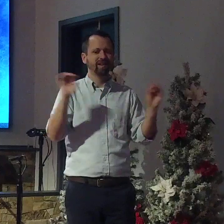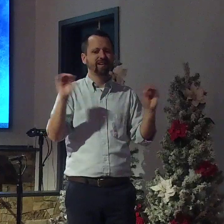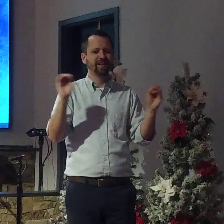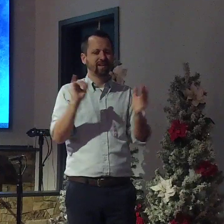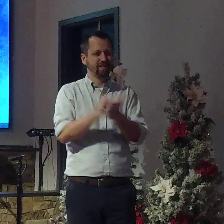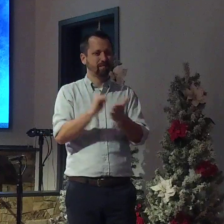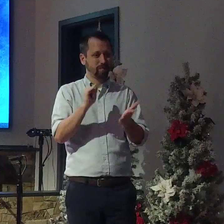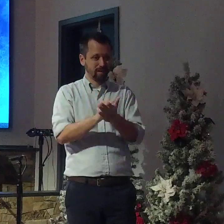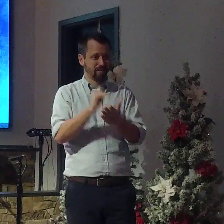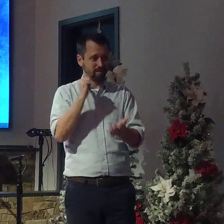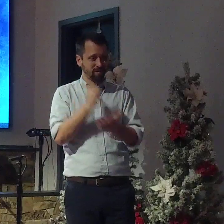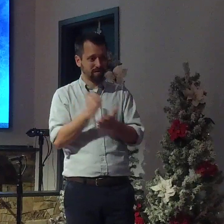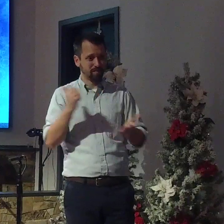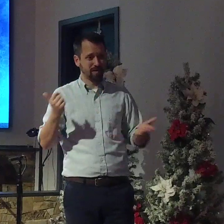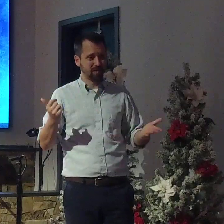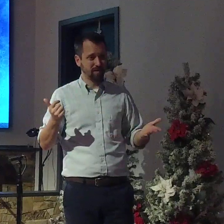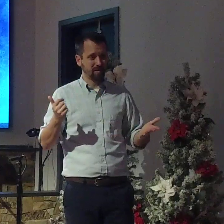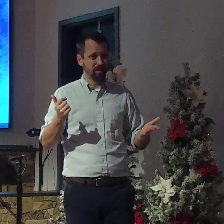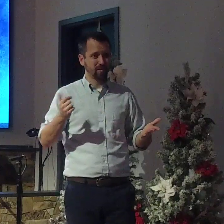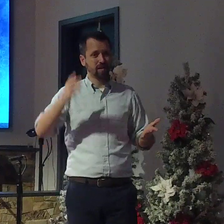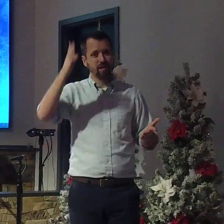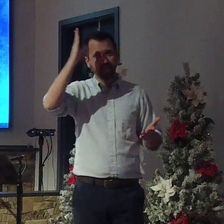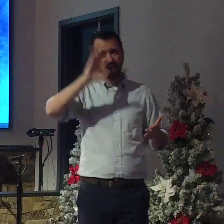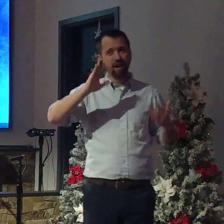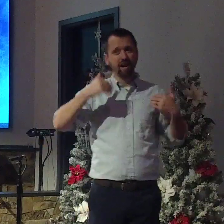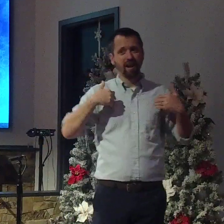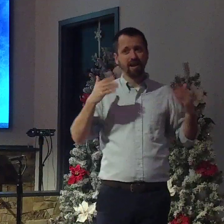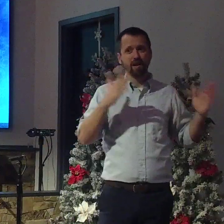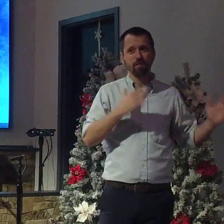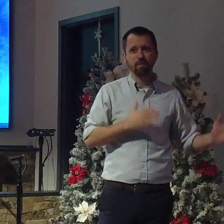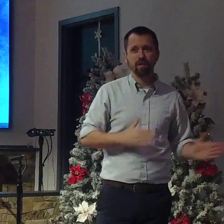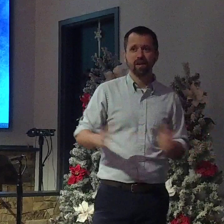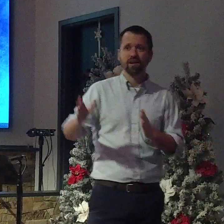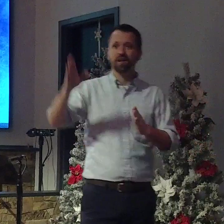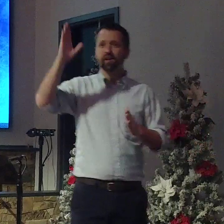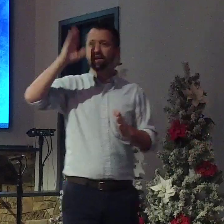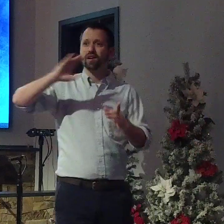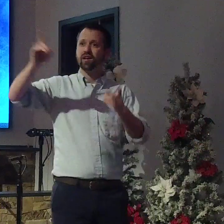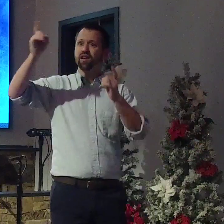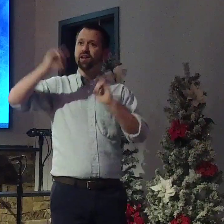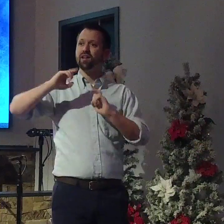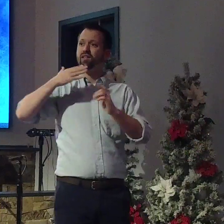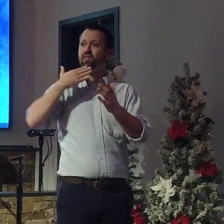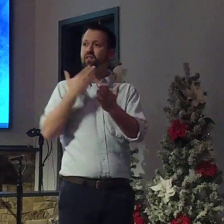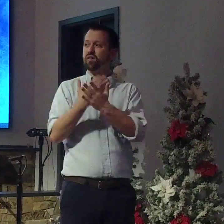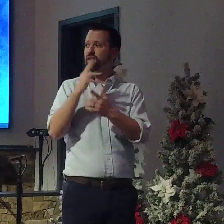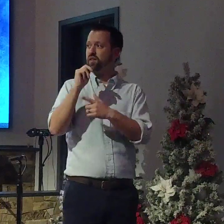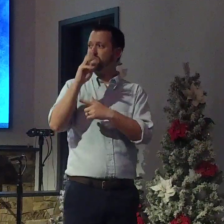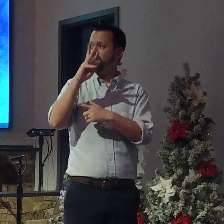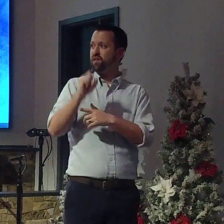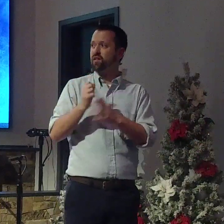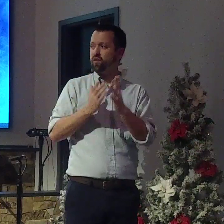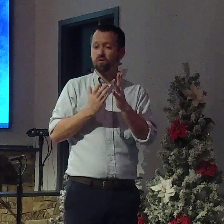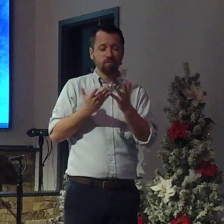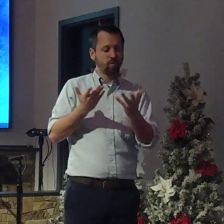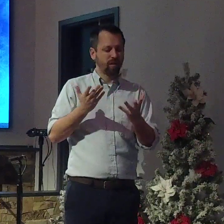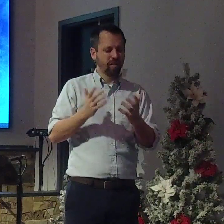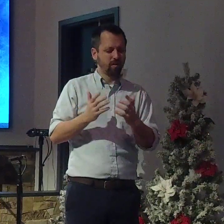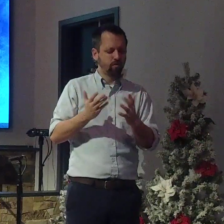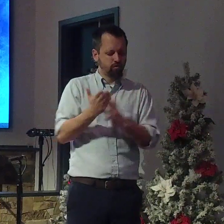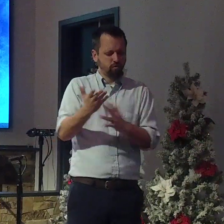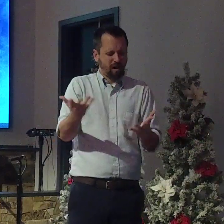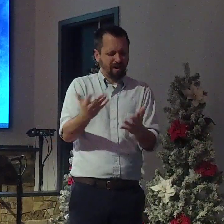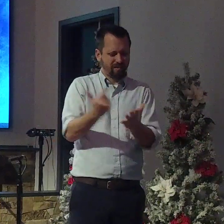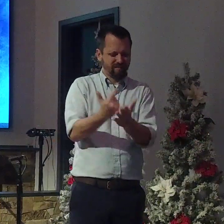we deceive ourselves, and the truth is not in us." Again, that all ties together to reveal